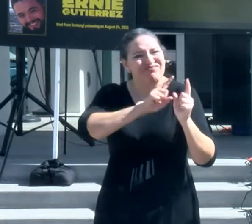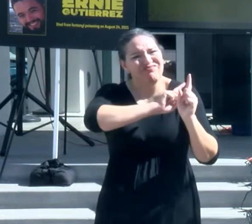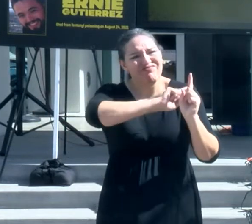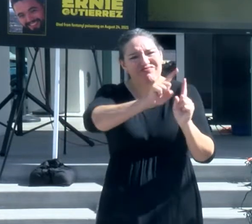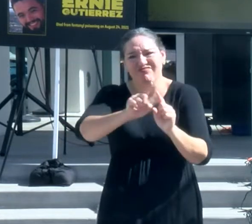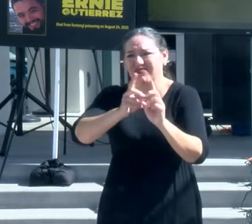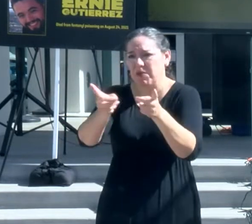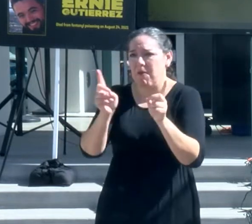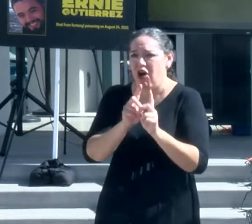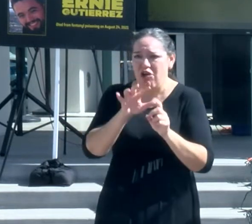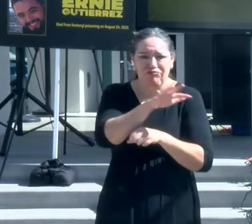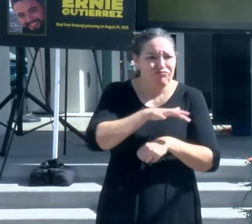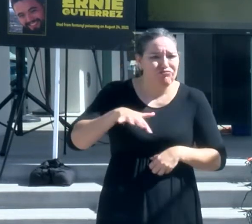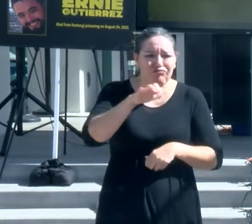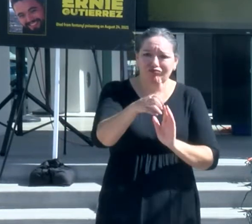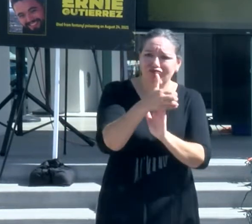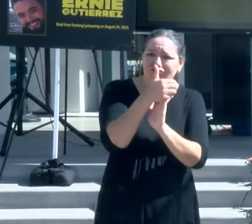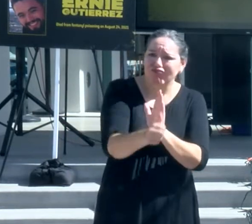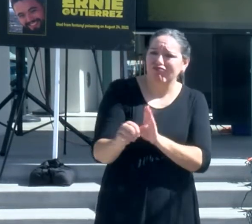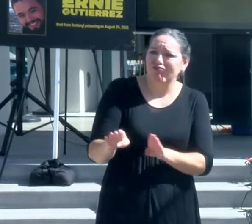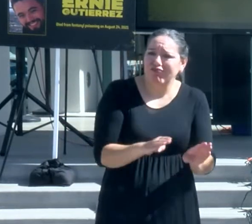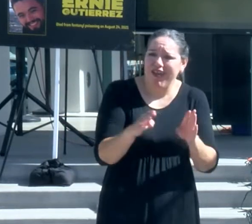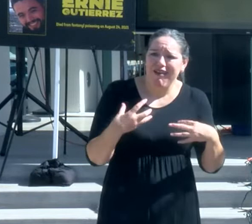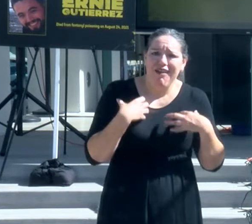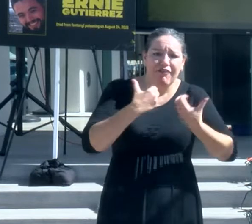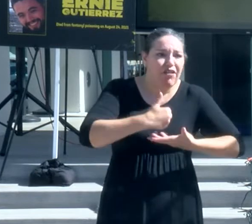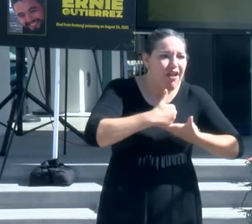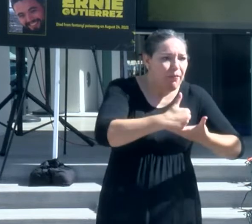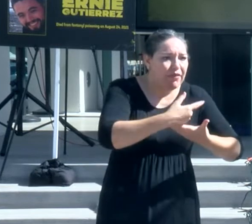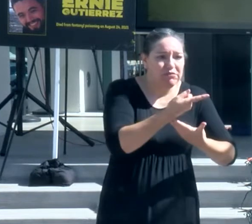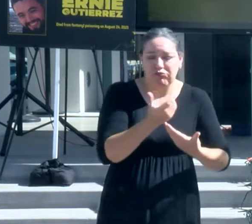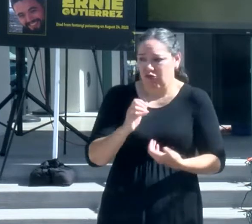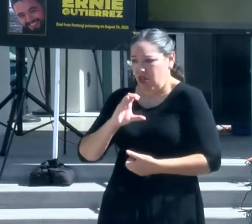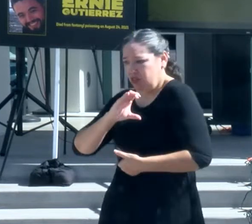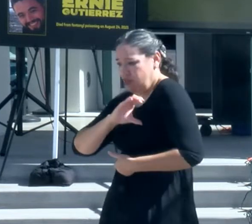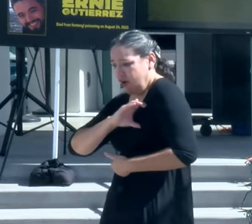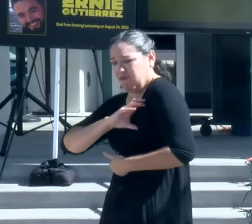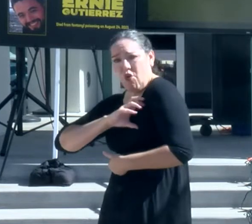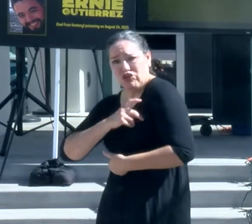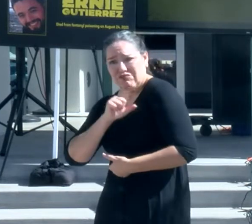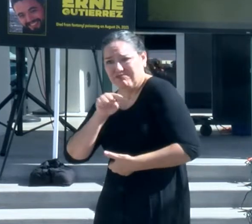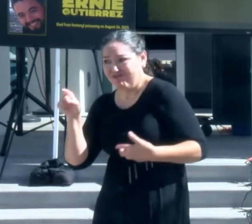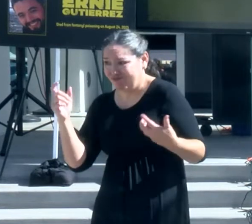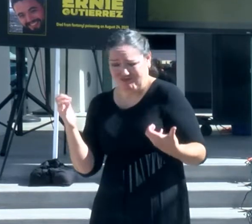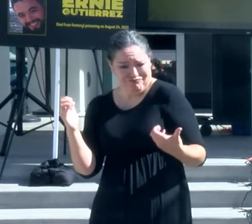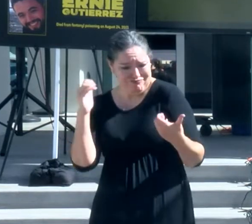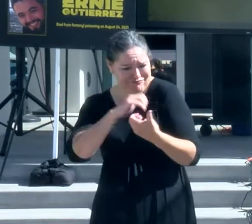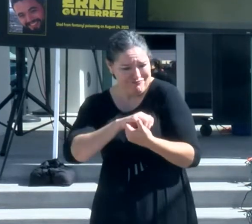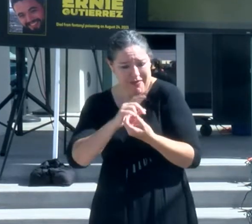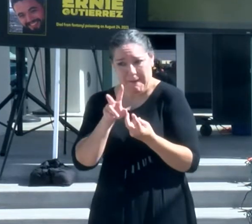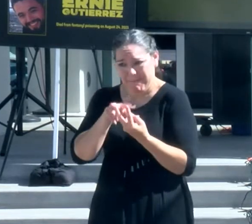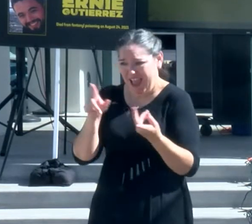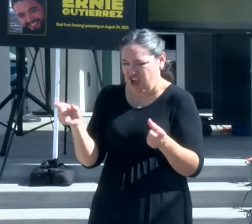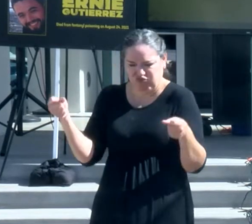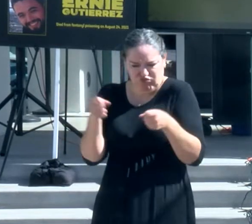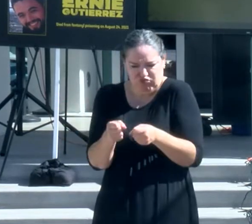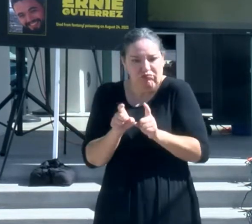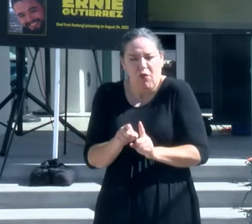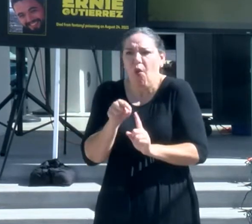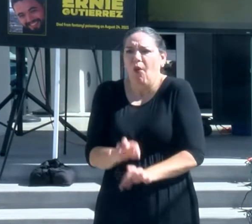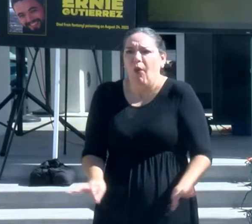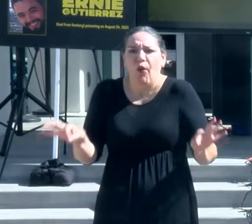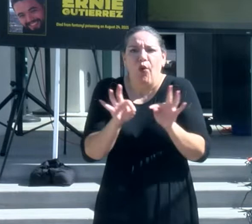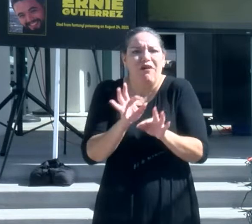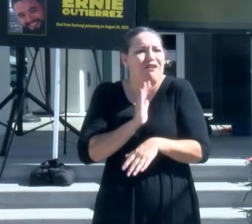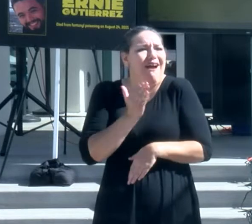Pairing skilled behavioral health therapists with law enforcement is a crucial part of our field